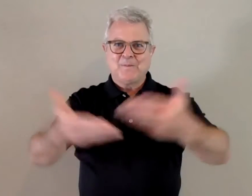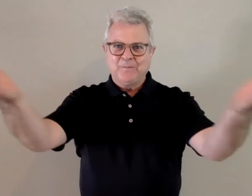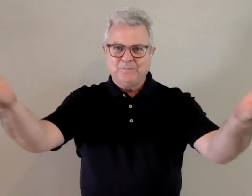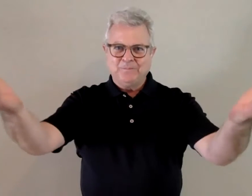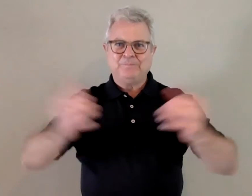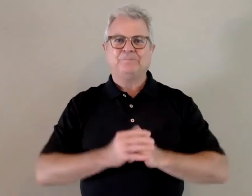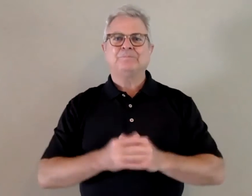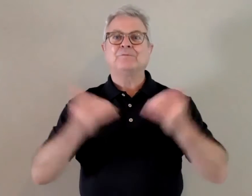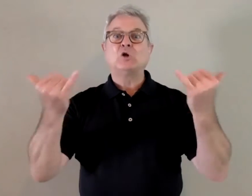Hello.